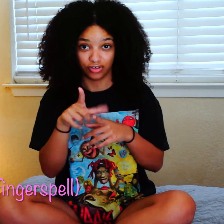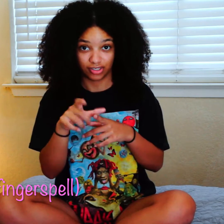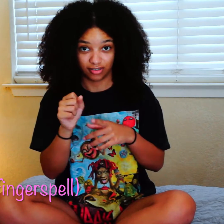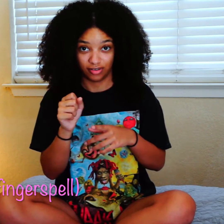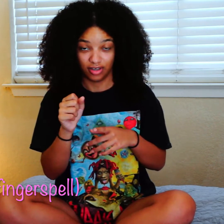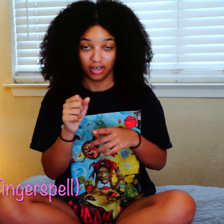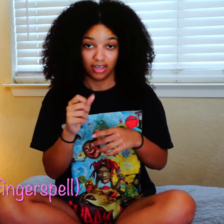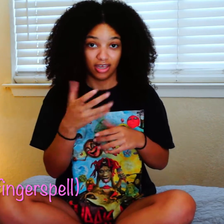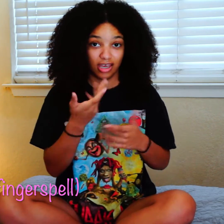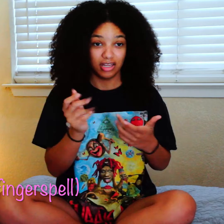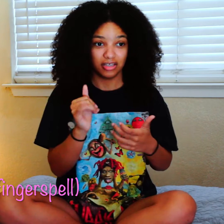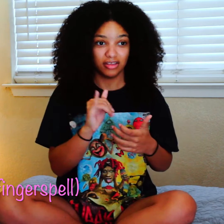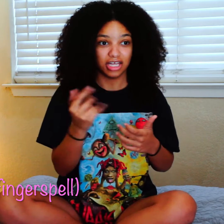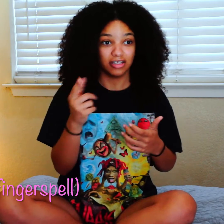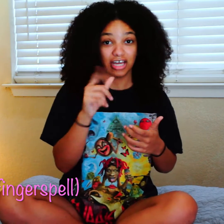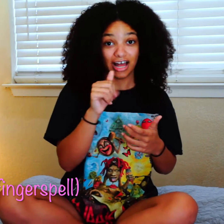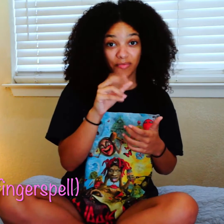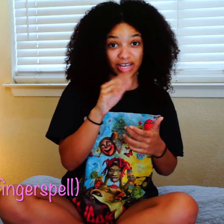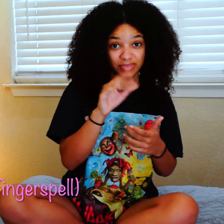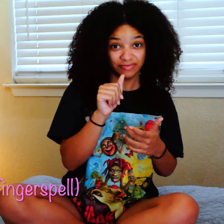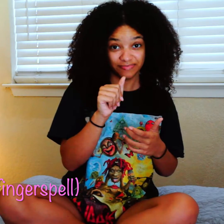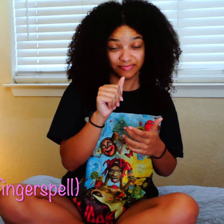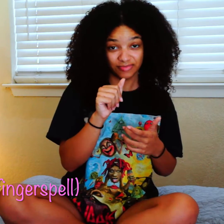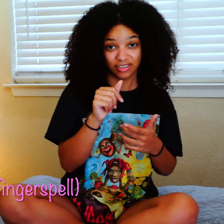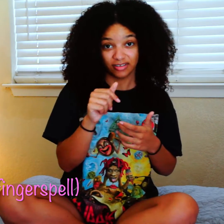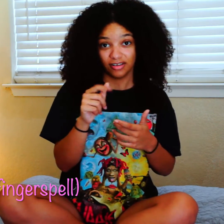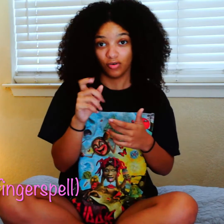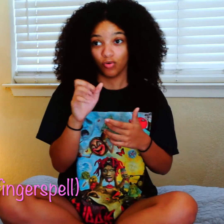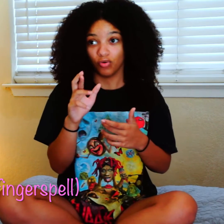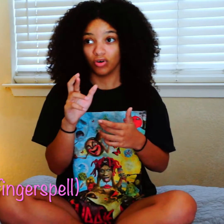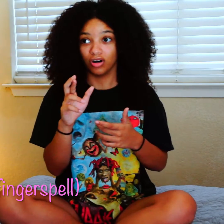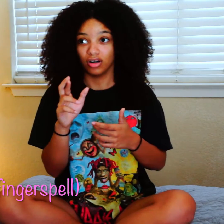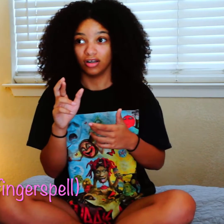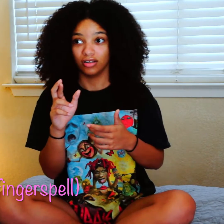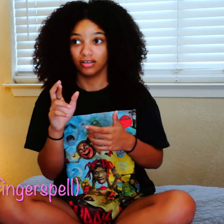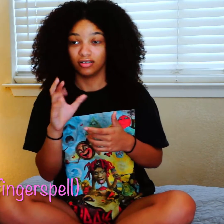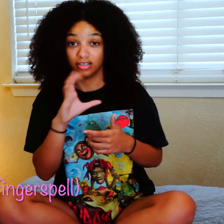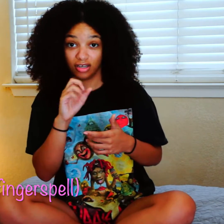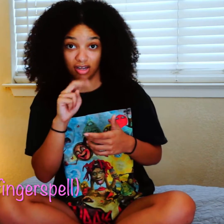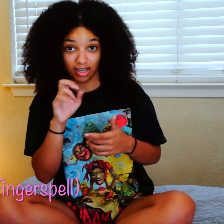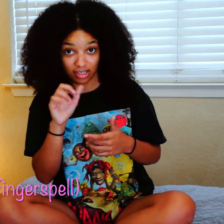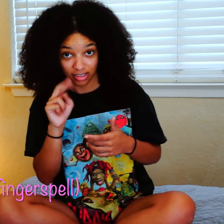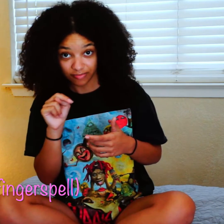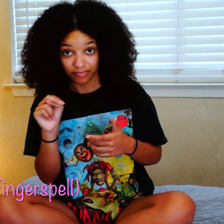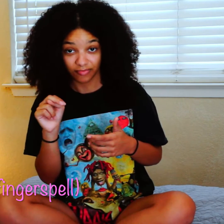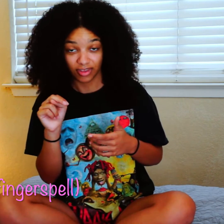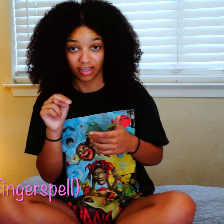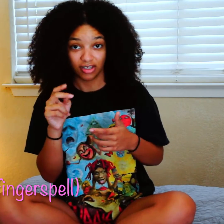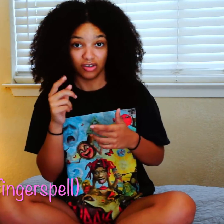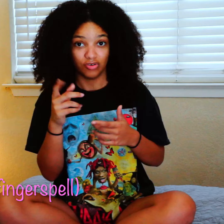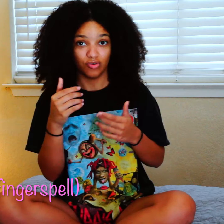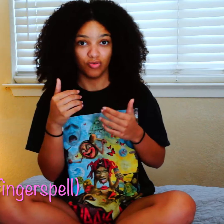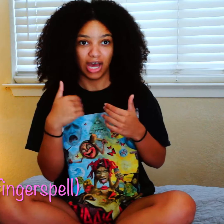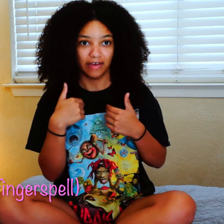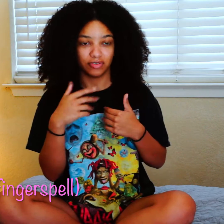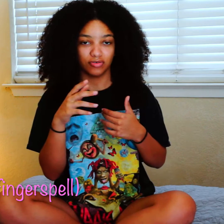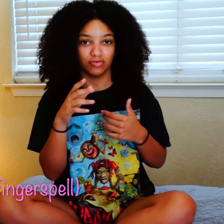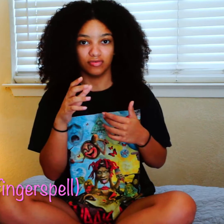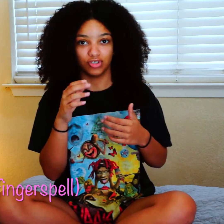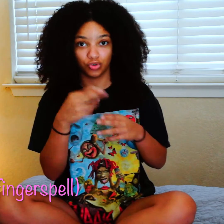letters. Anything like Alabama or Connecticut, you have to shorten